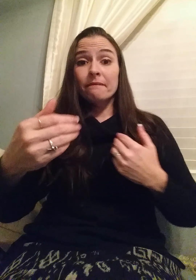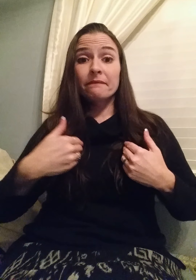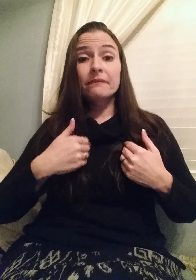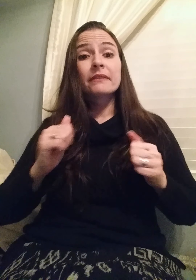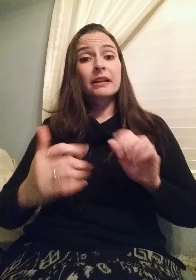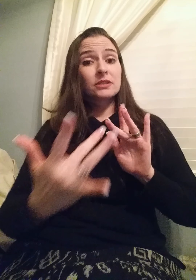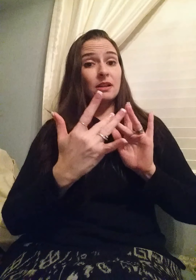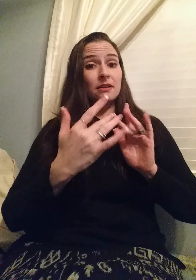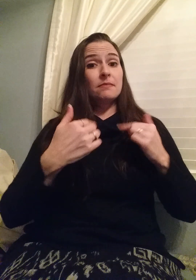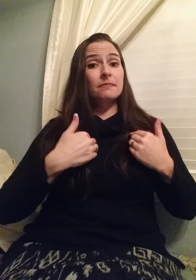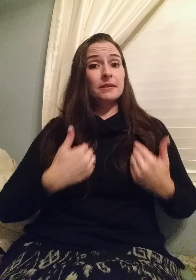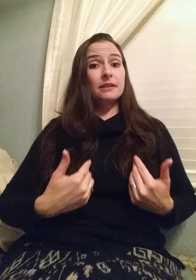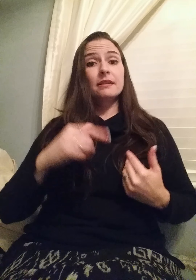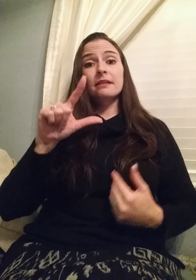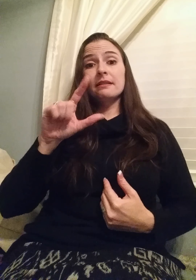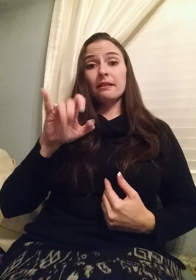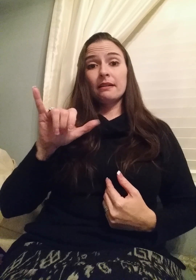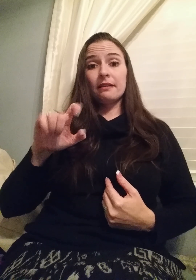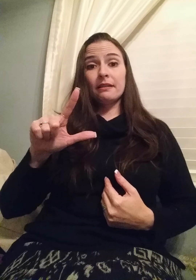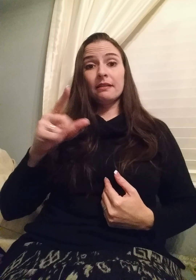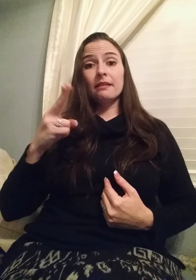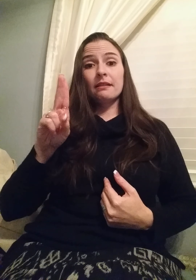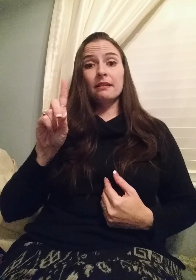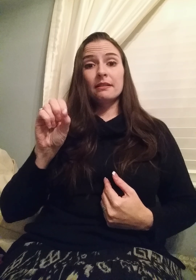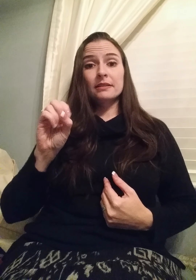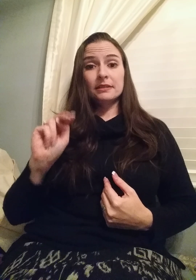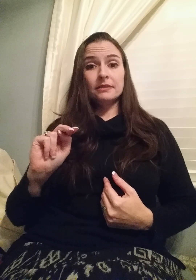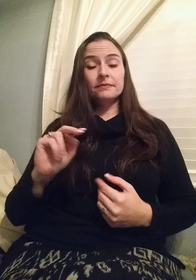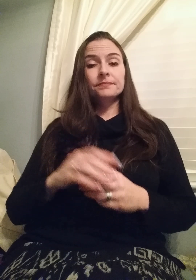my name is Lael Hudson. You can contact me at